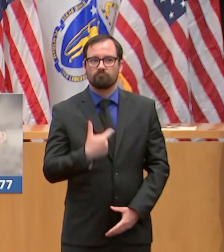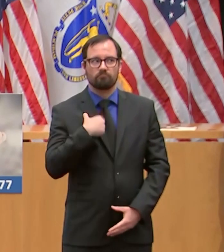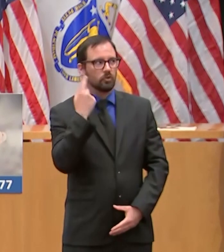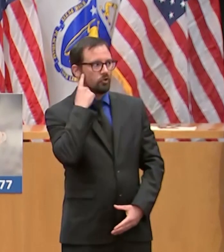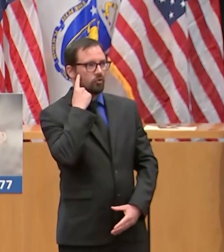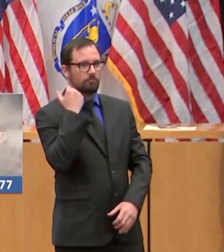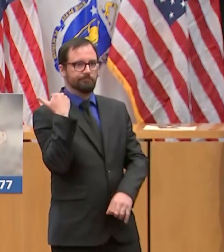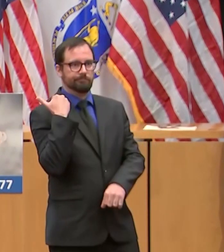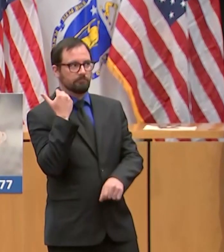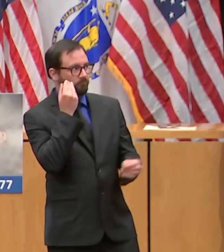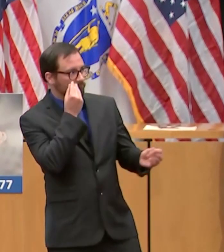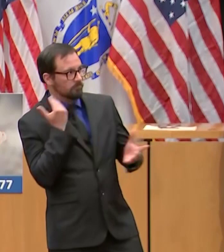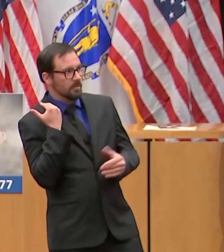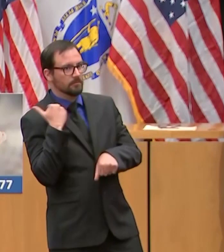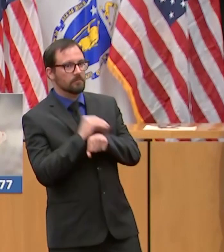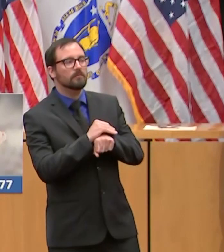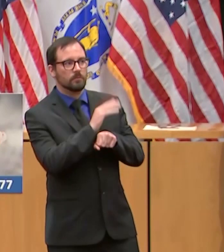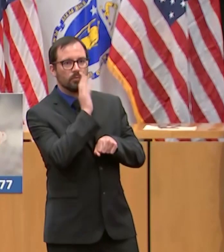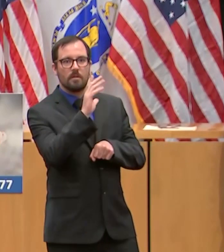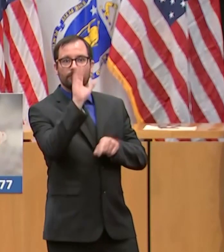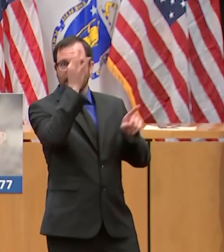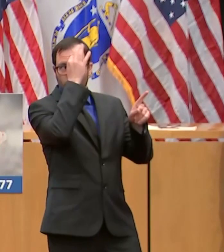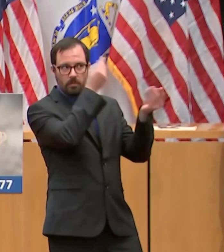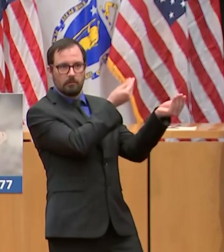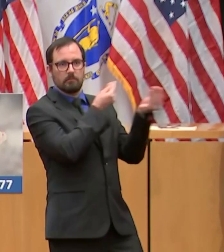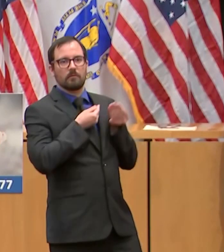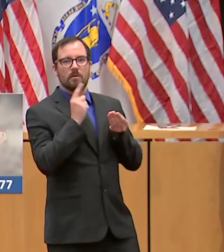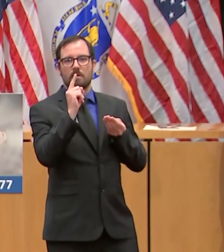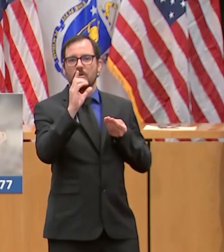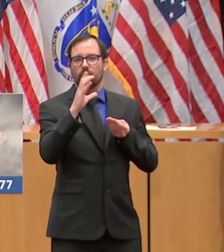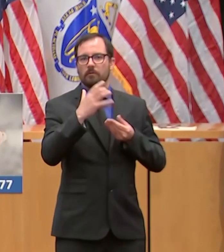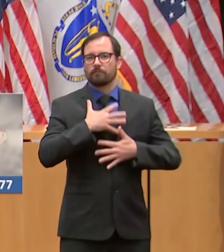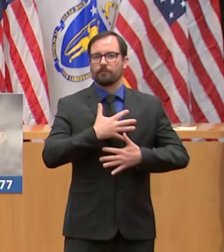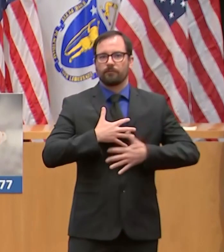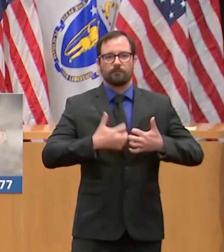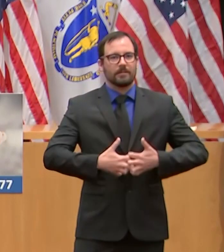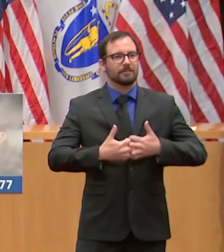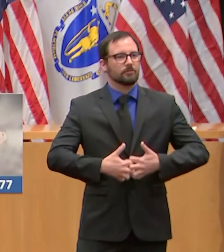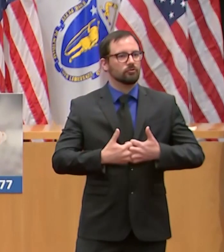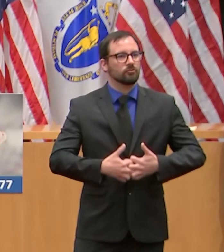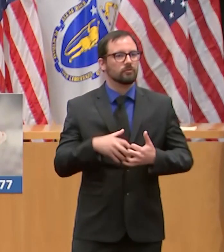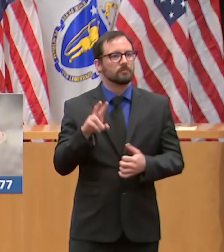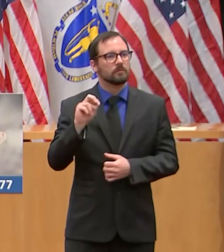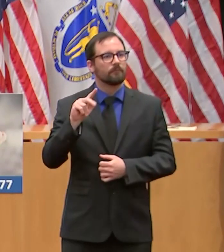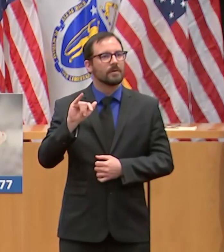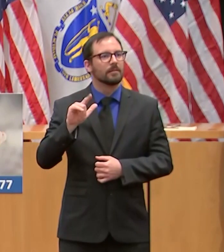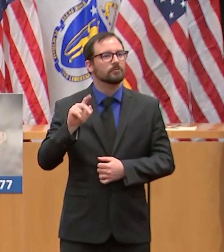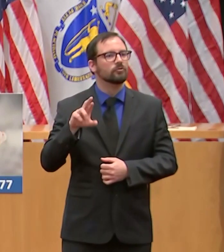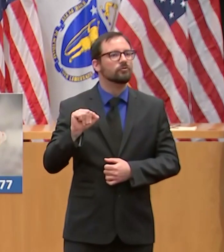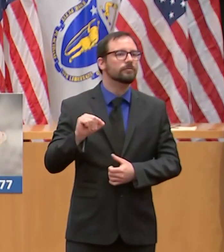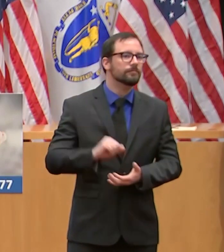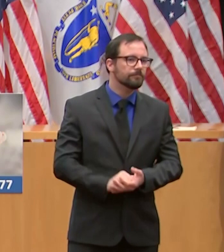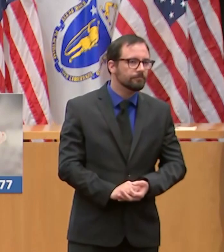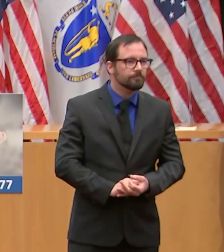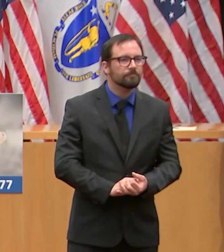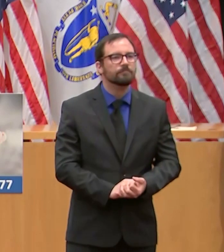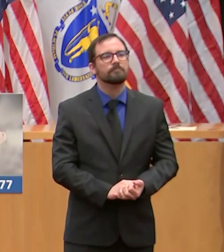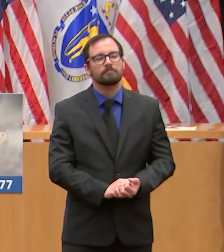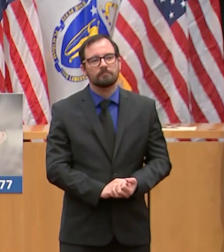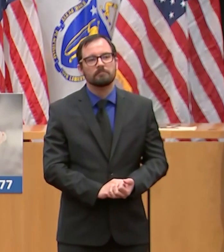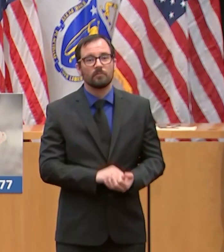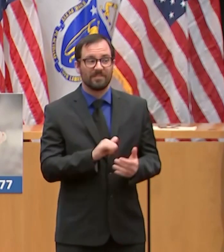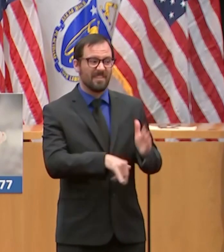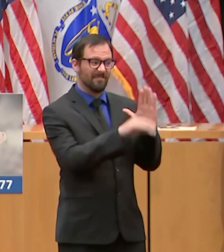here and deploy them to the hospitals in the Commonwealth based on the criteria and the guidance that was established by the Medical Advisory